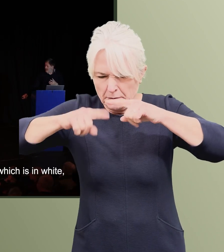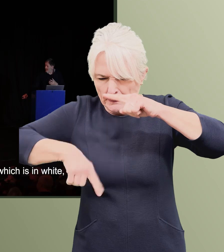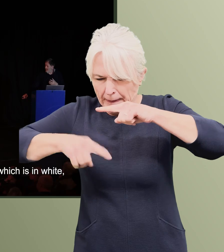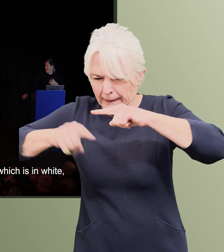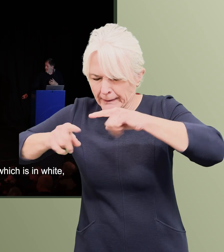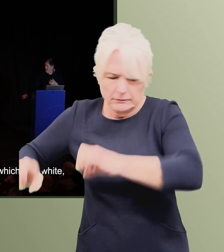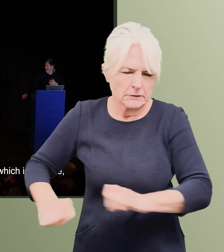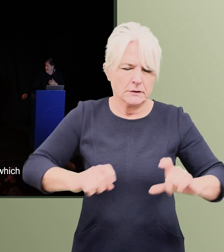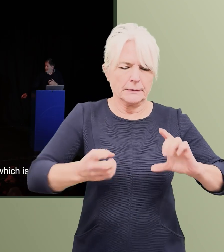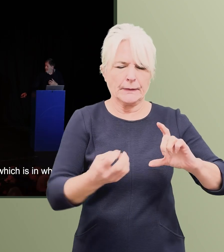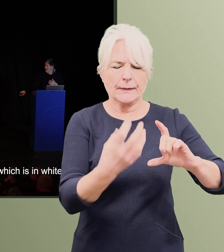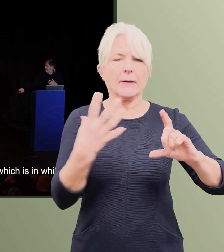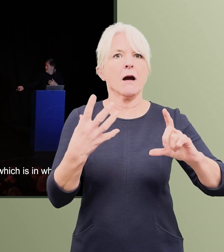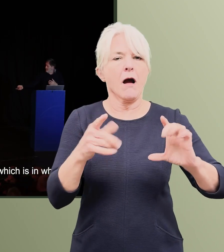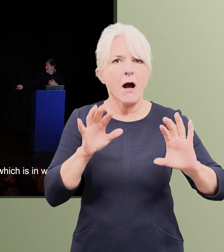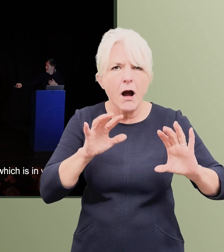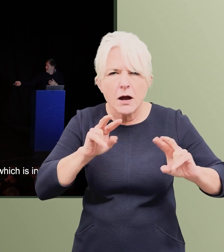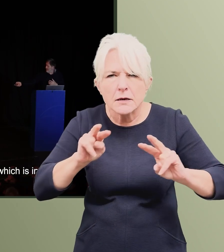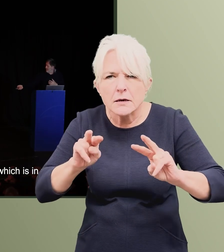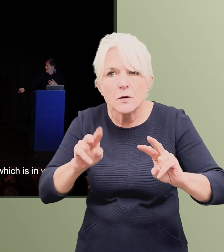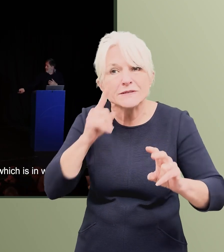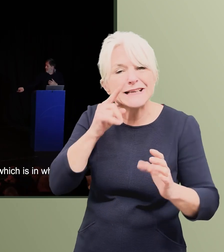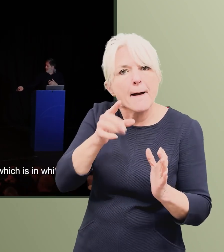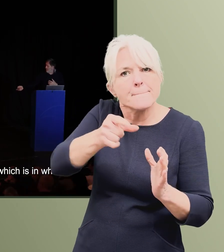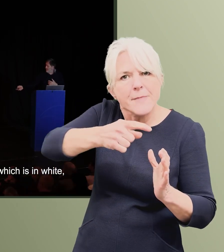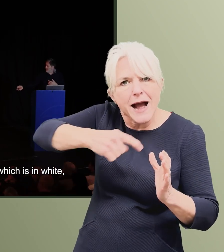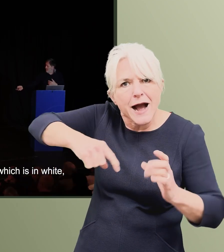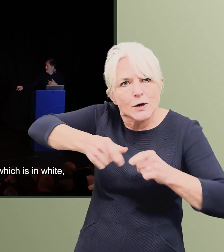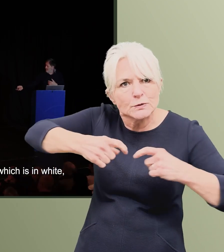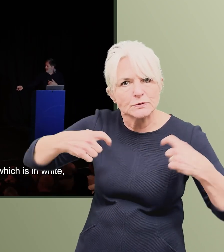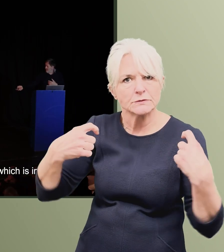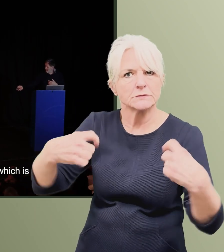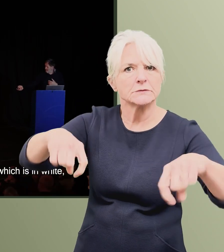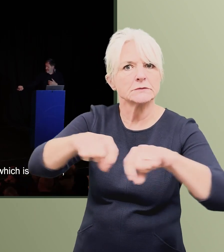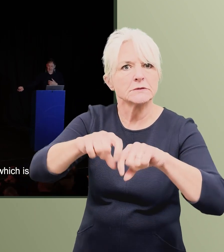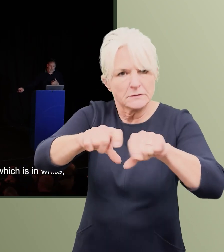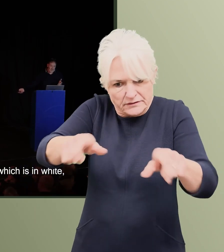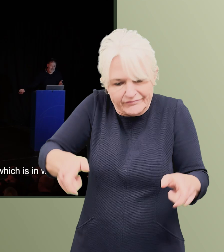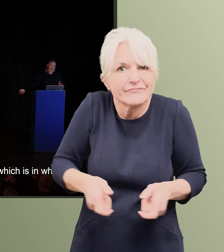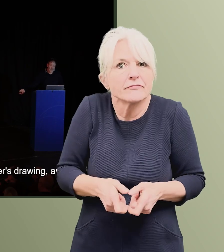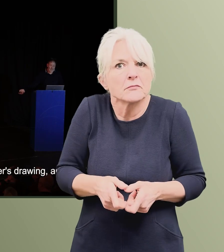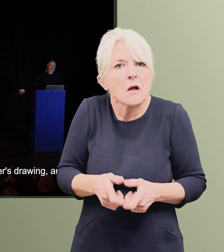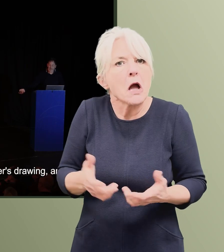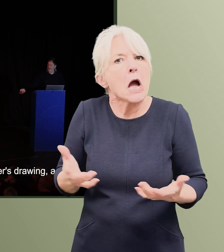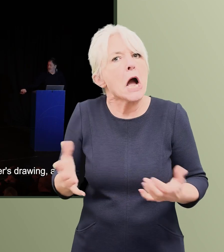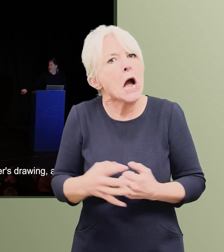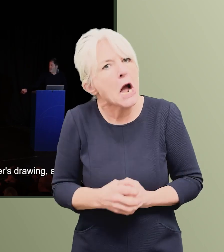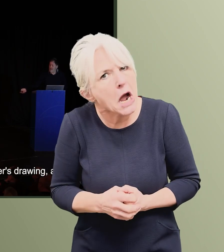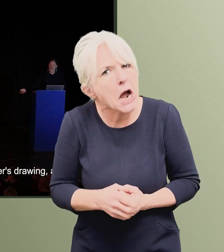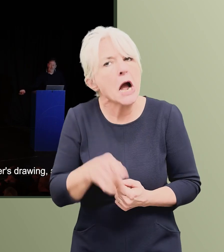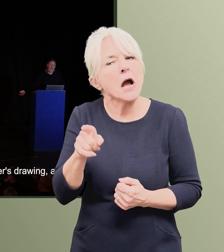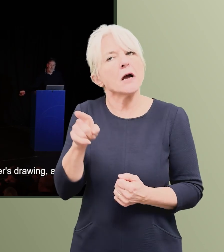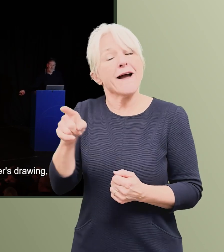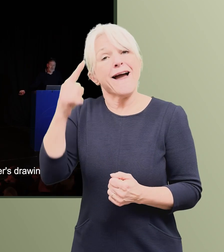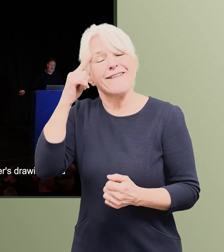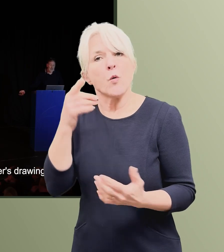edges of the mound. So you can just see the mound, which is in white. So that was really, in some respects, it provided a